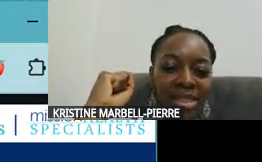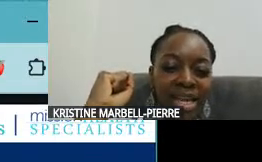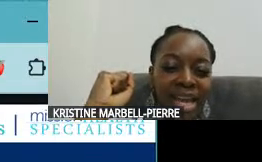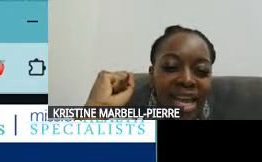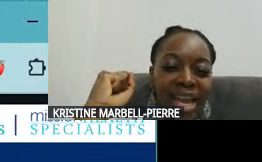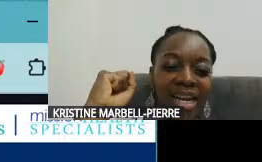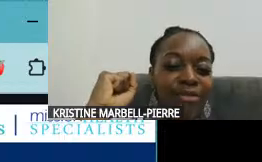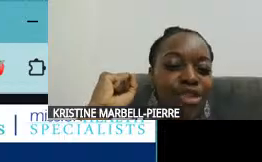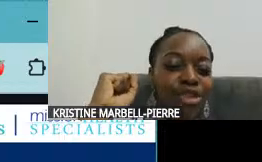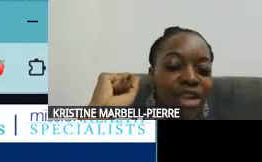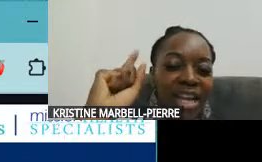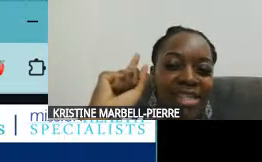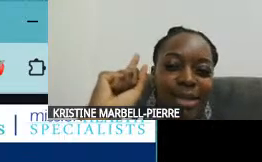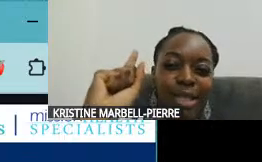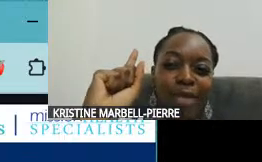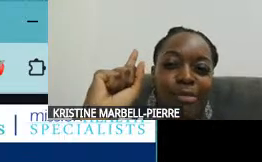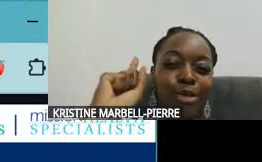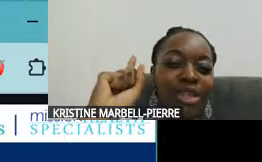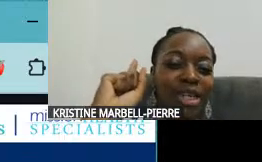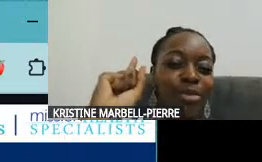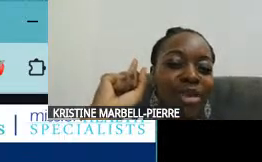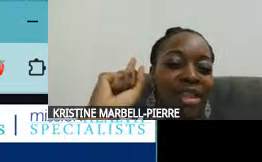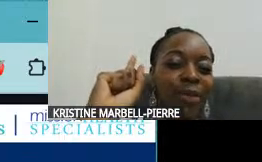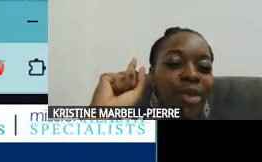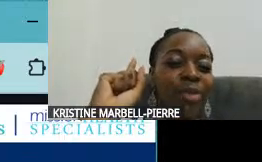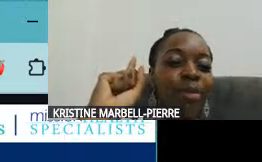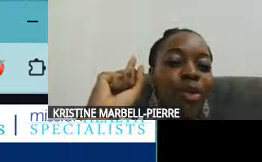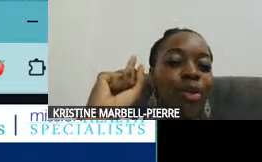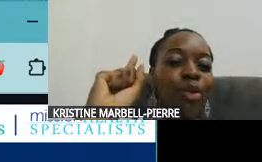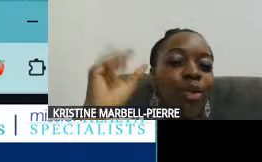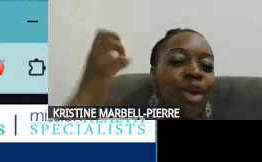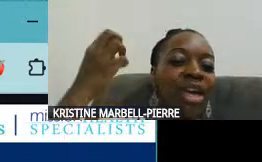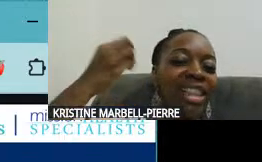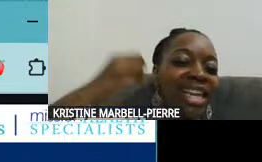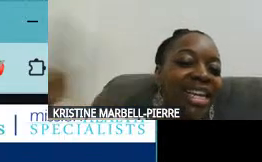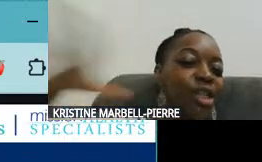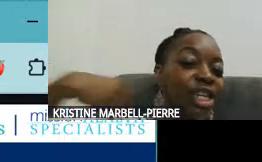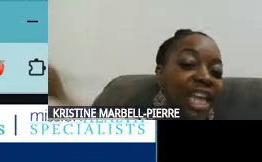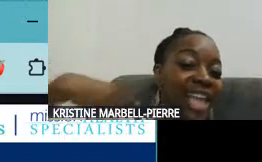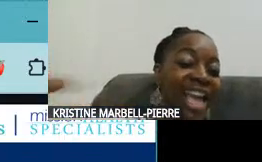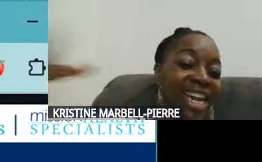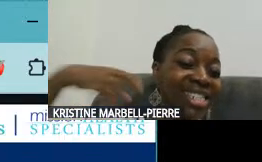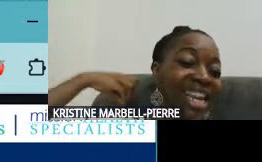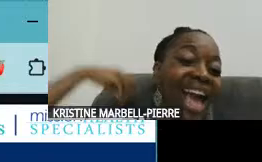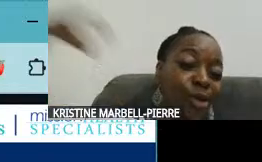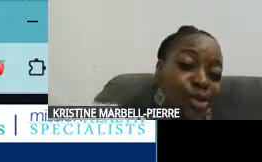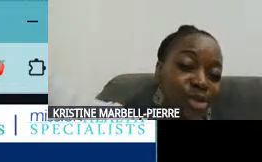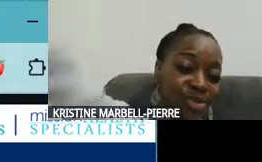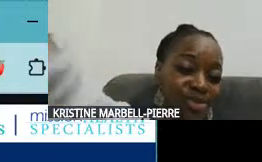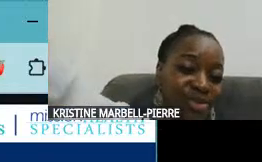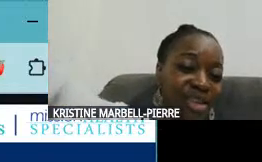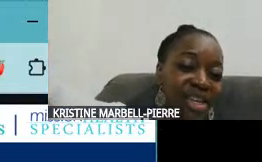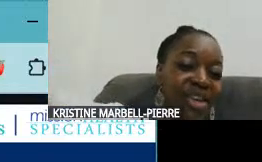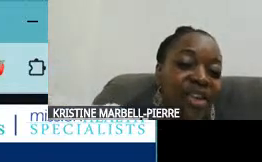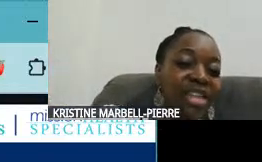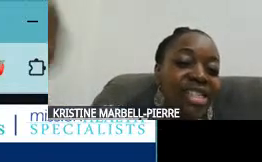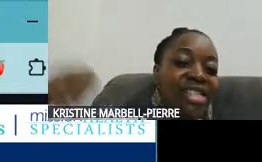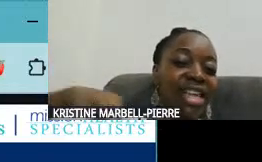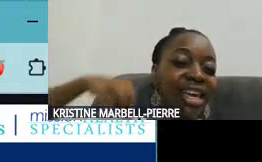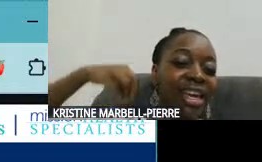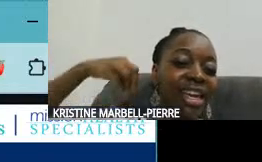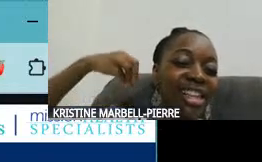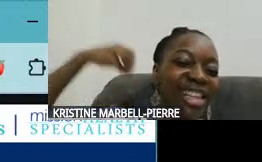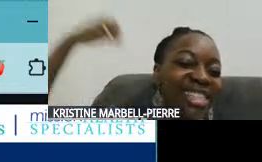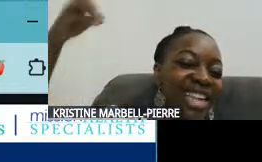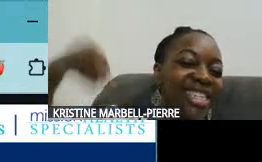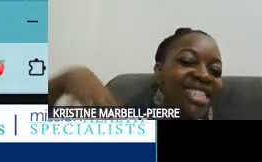tense. And I've tried sometimes to do deep breathing with people who they need to let the energy out, right? It's